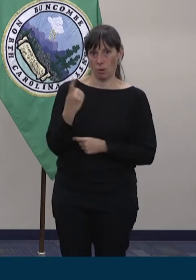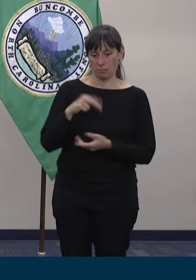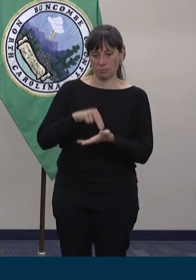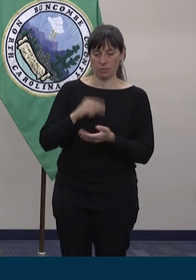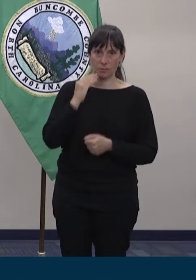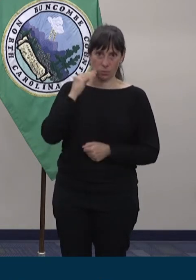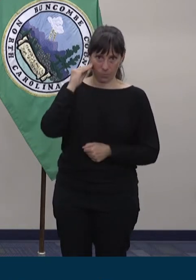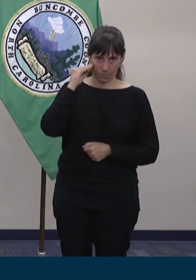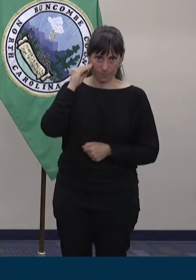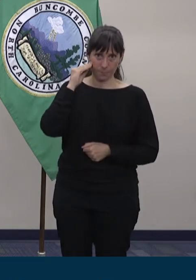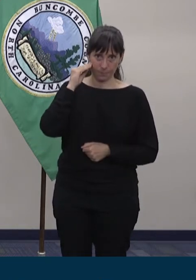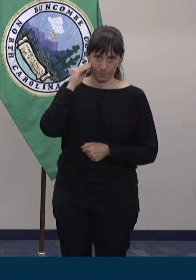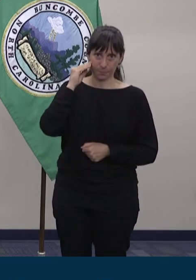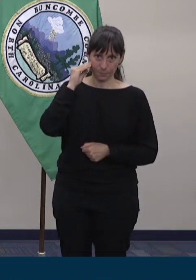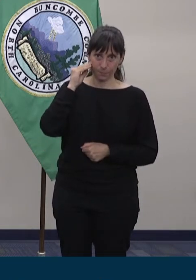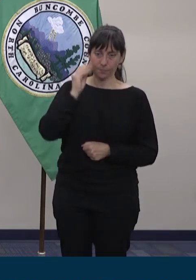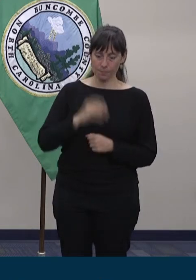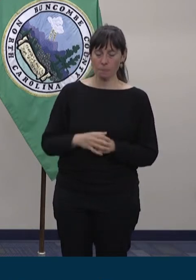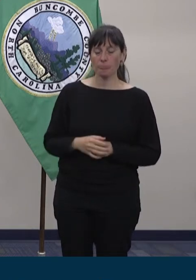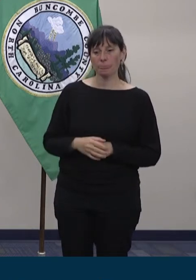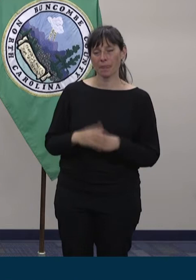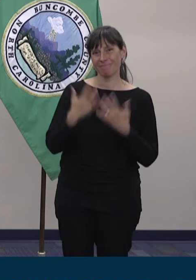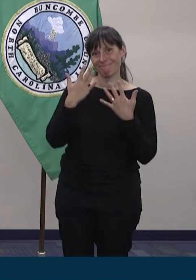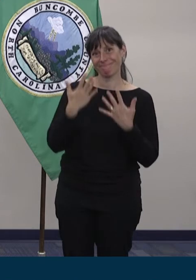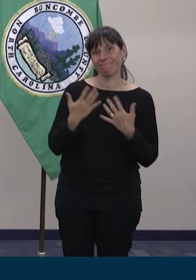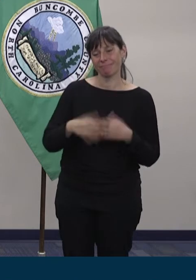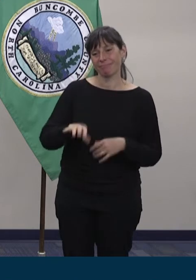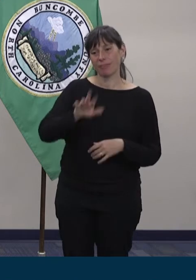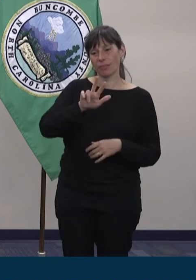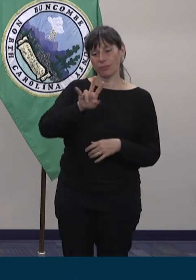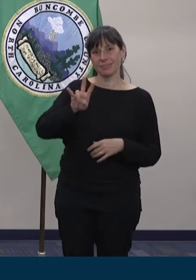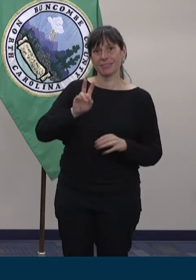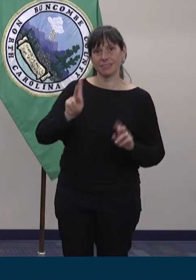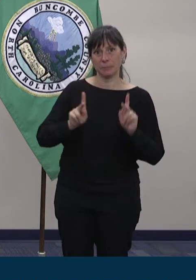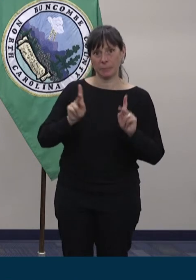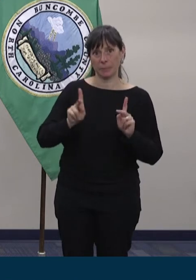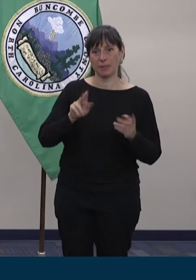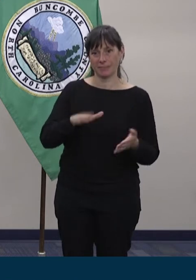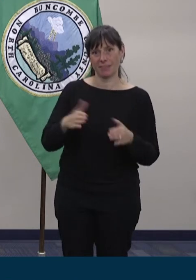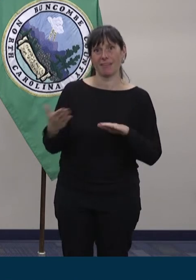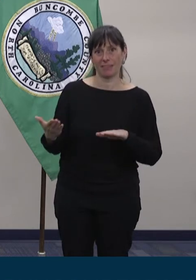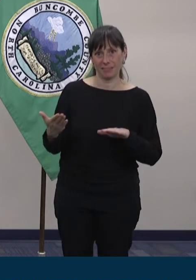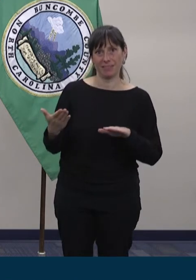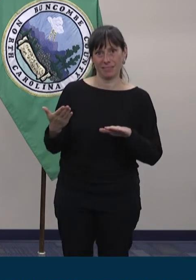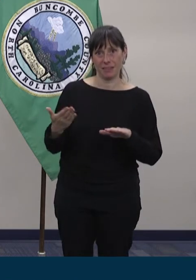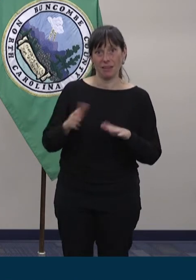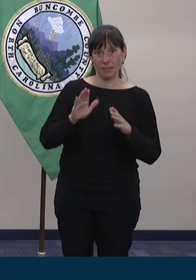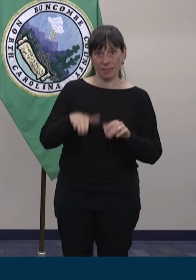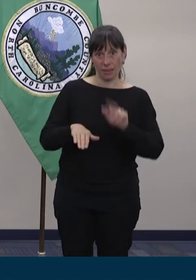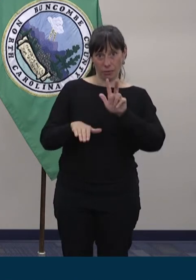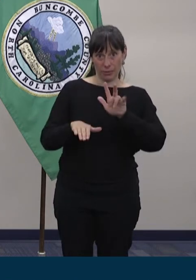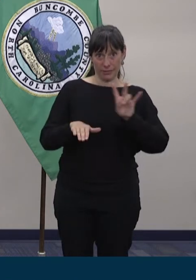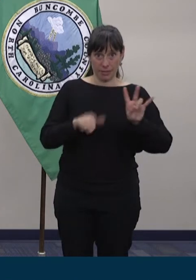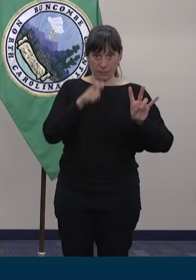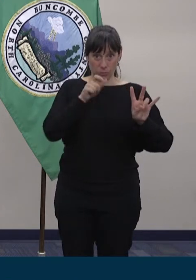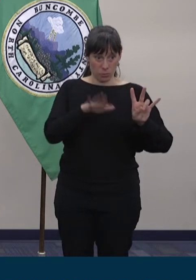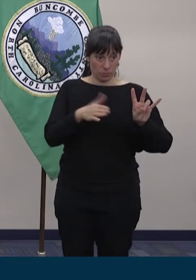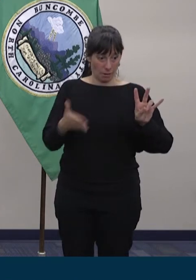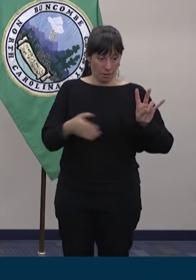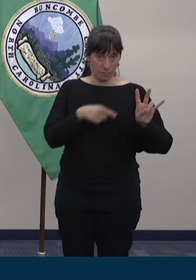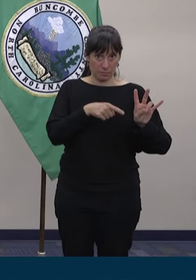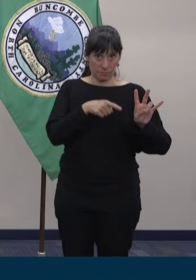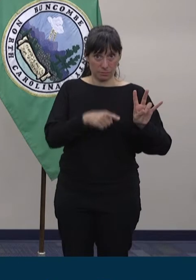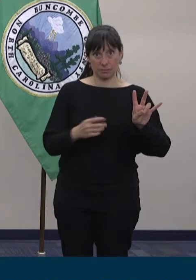Sadly, 37 Buncombe County residents have died from COVID-19, including 32 residents of